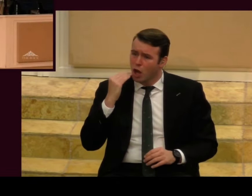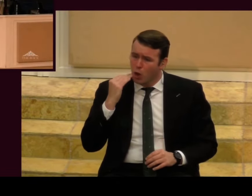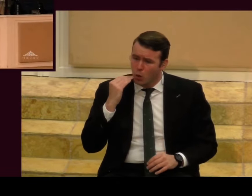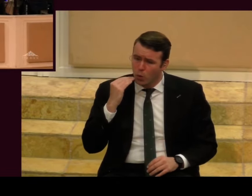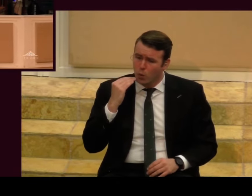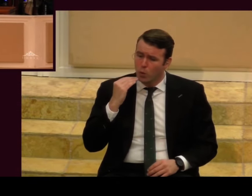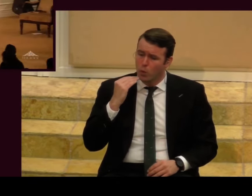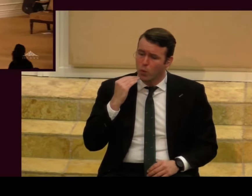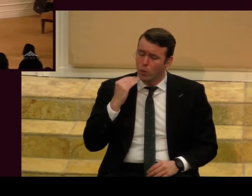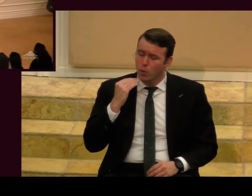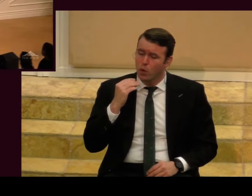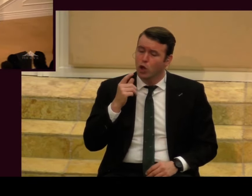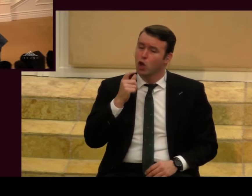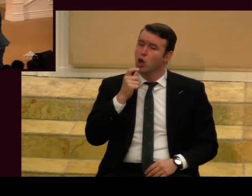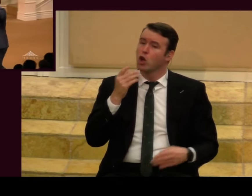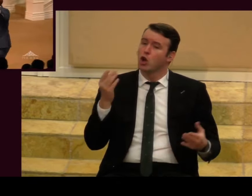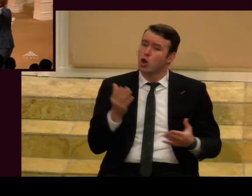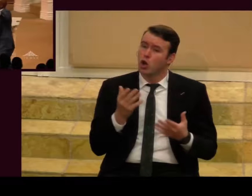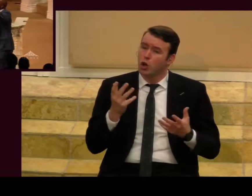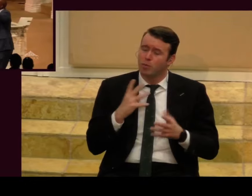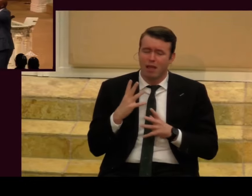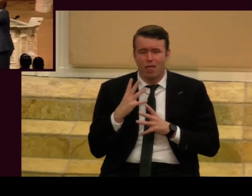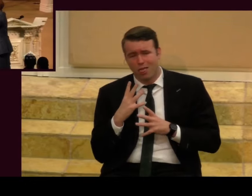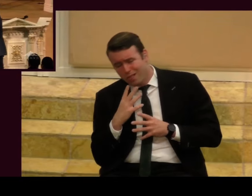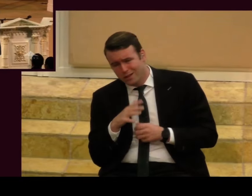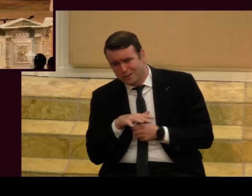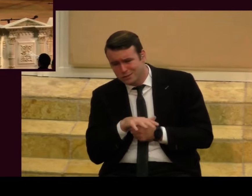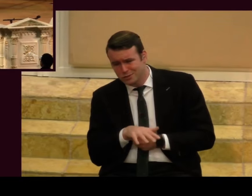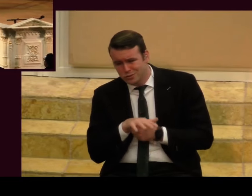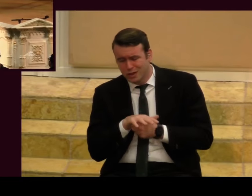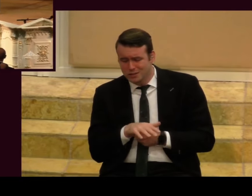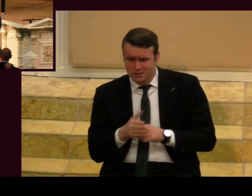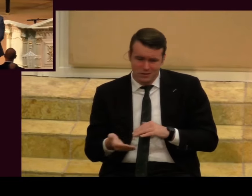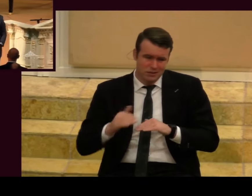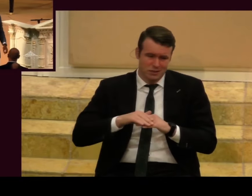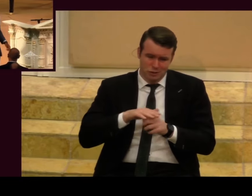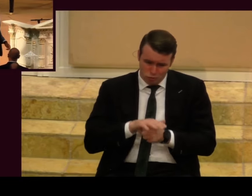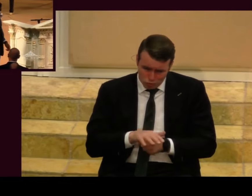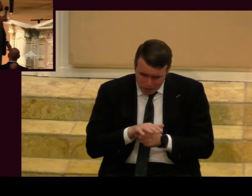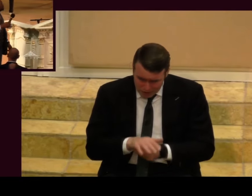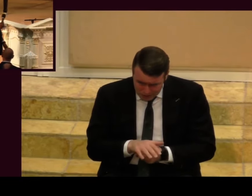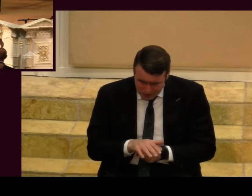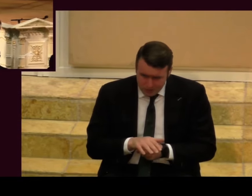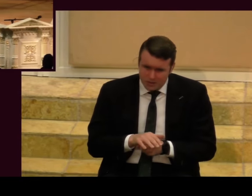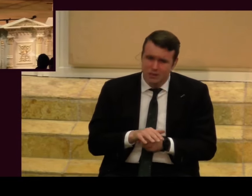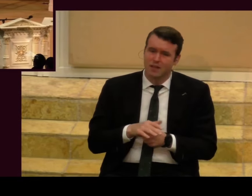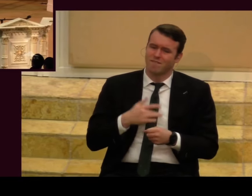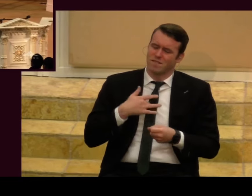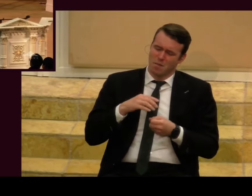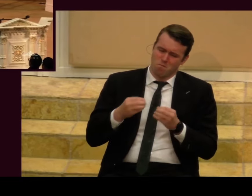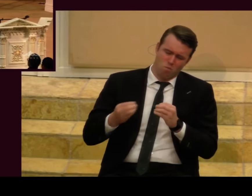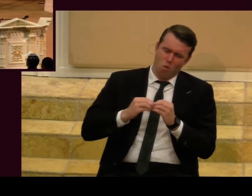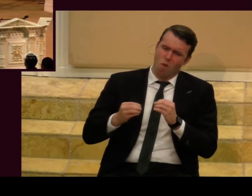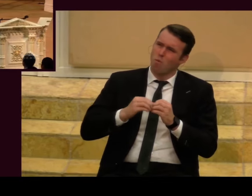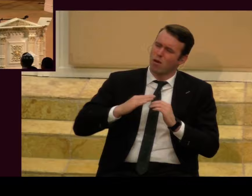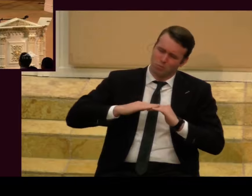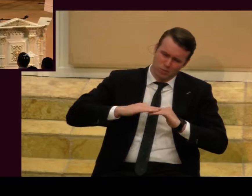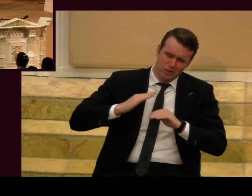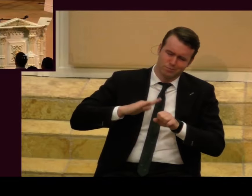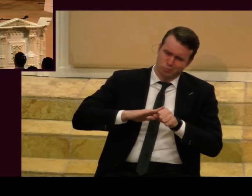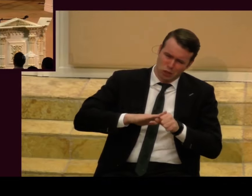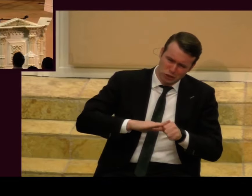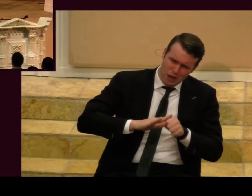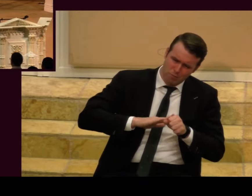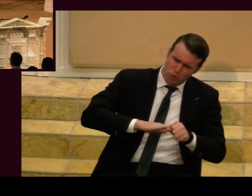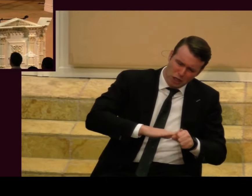know, who in here has been carrying stress upon stress, pressure upon